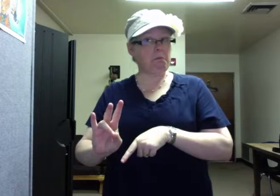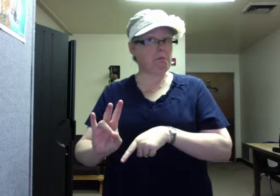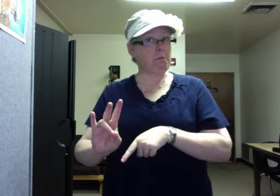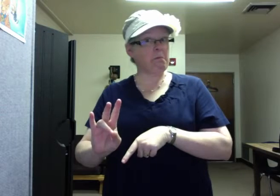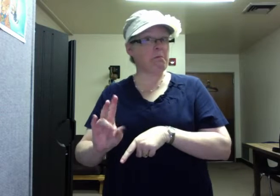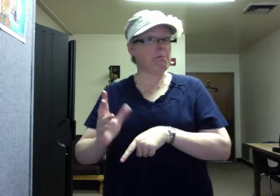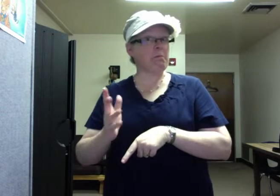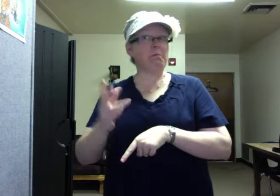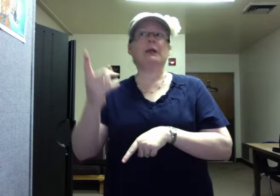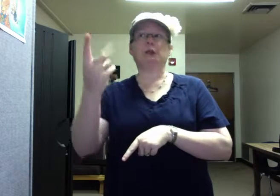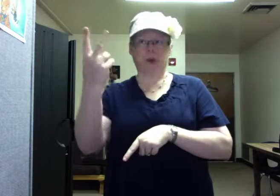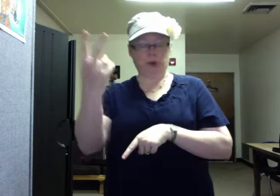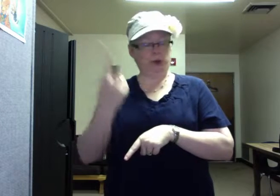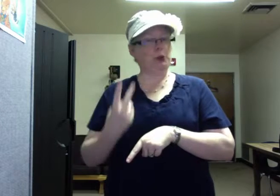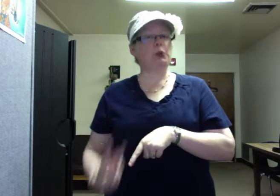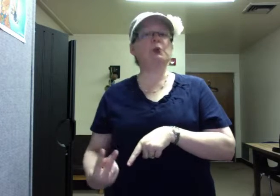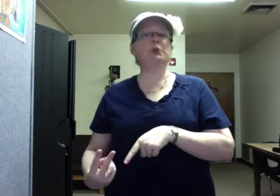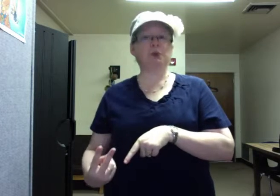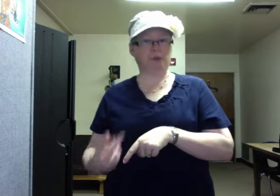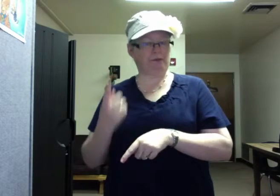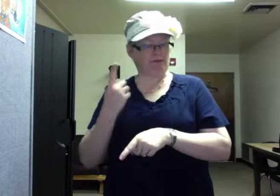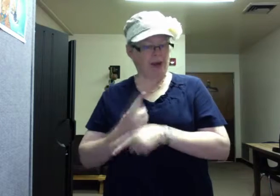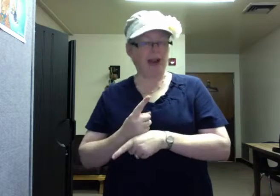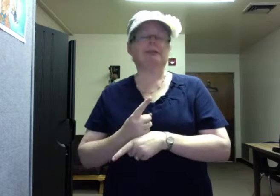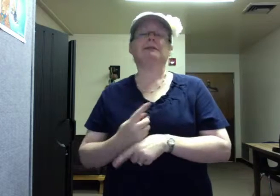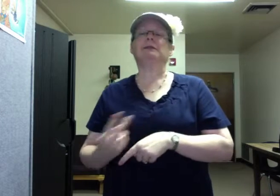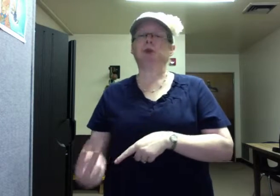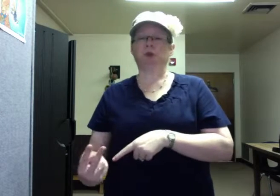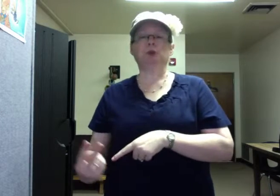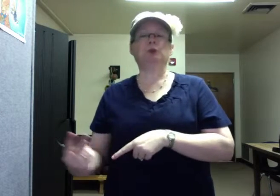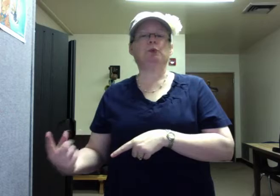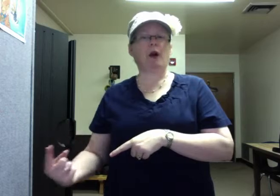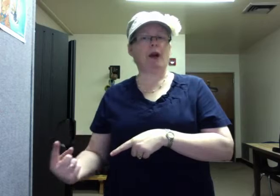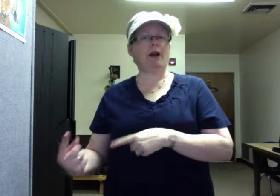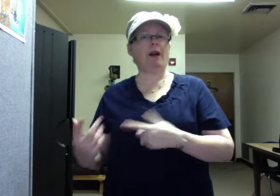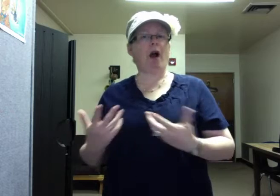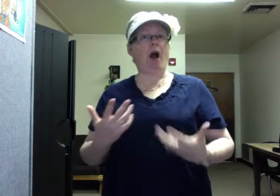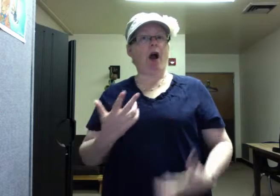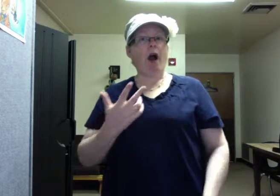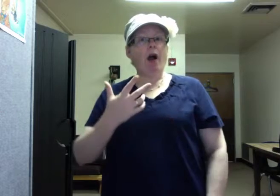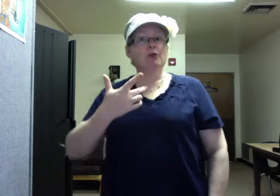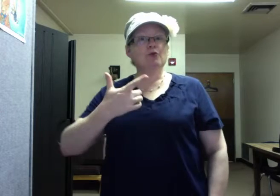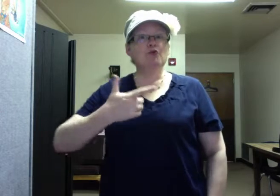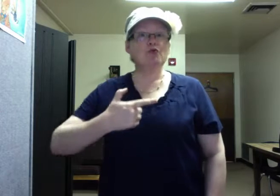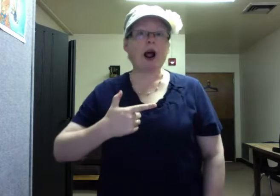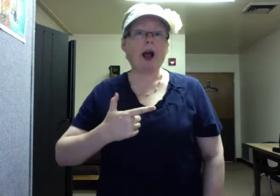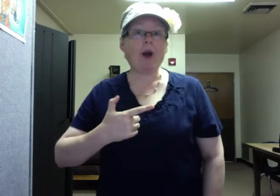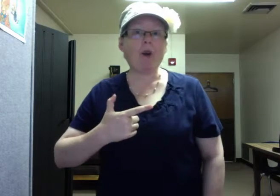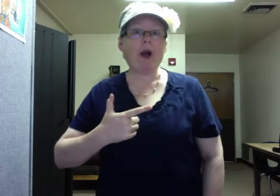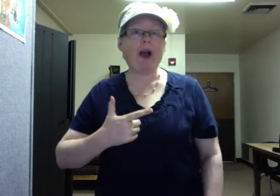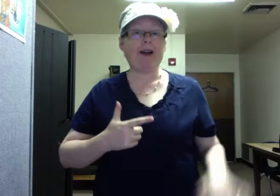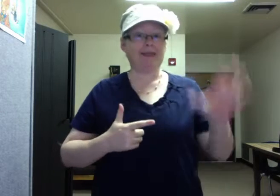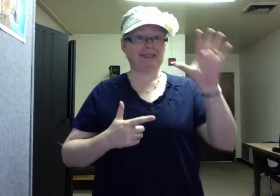2. 2 tens. So it looks like 21 were thrown out. They were scratched